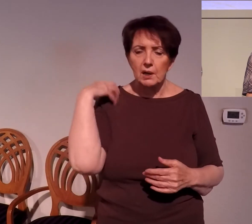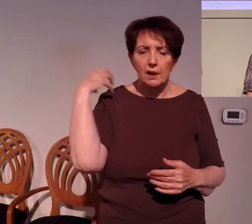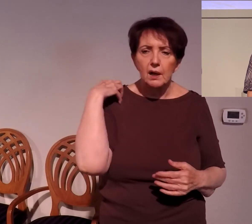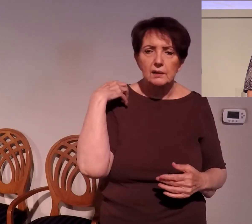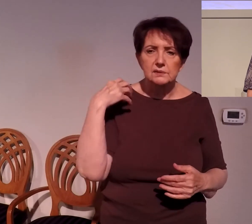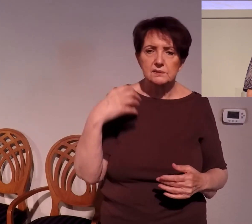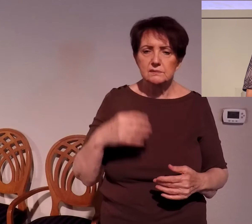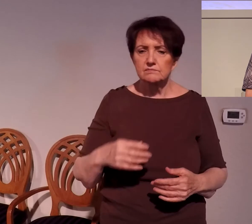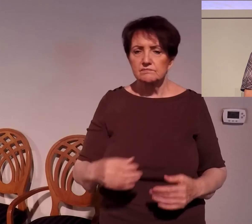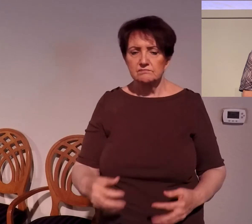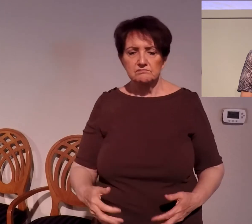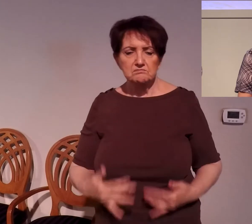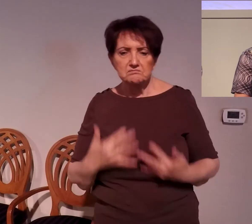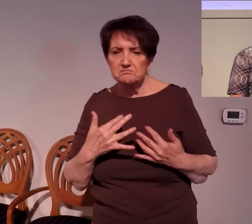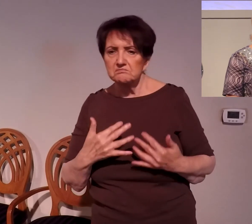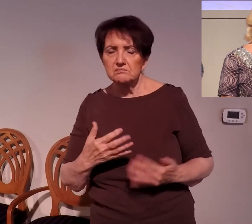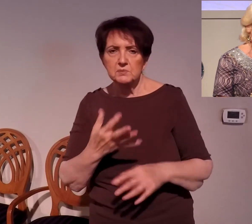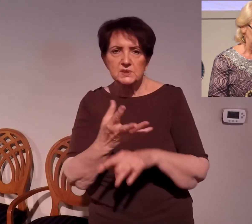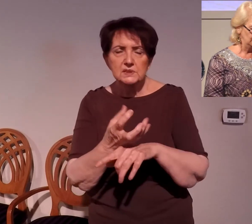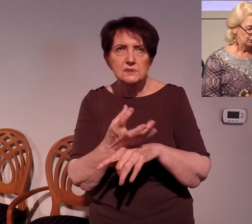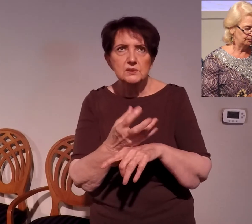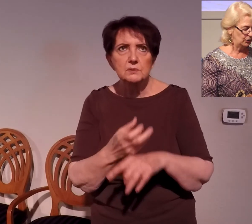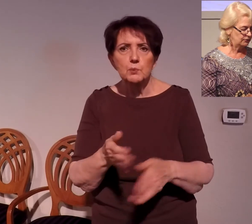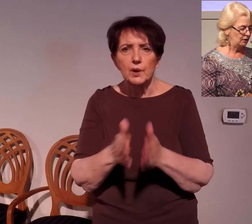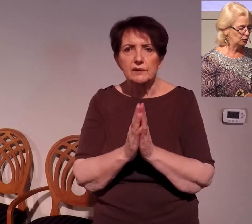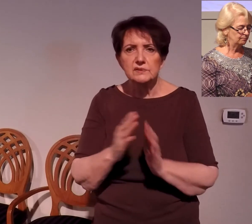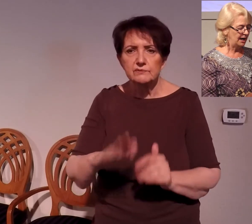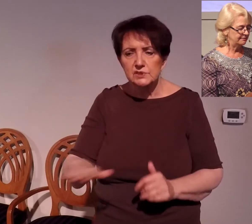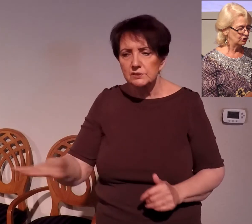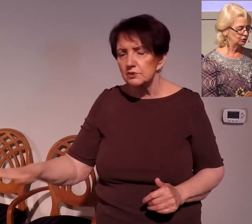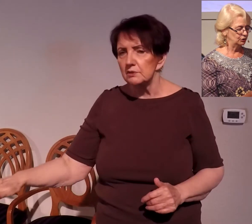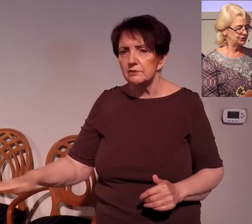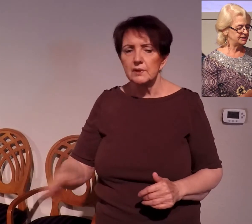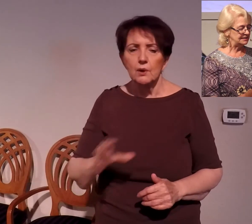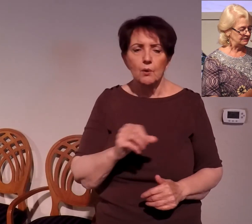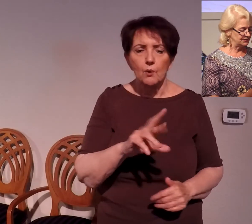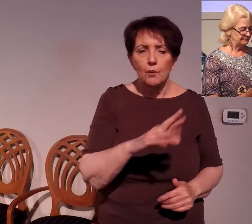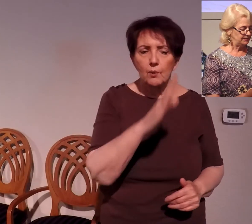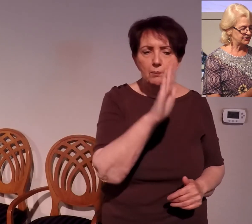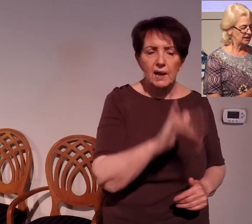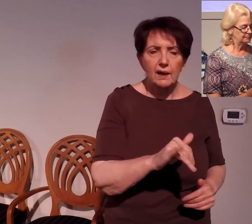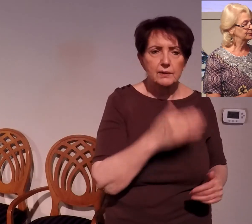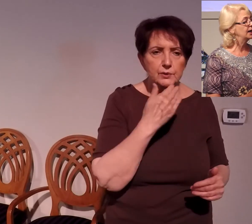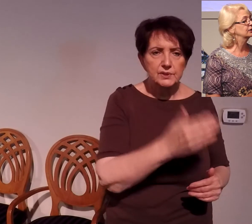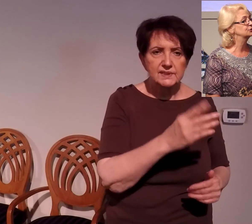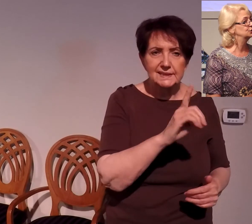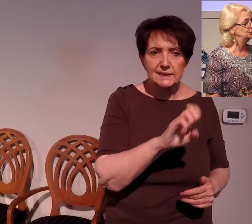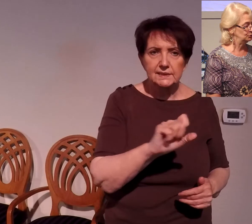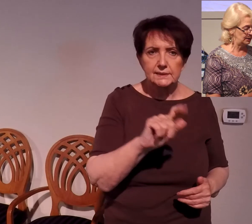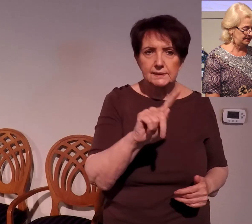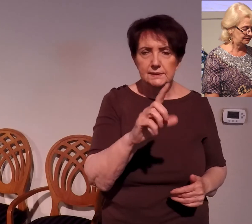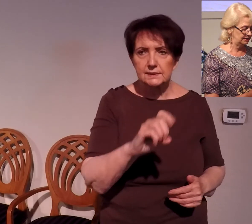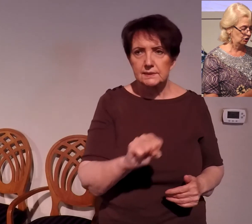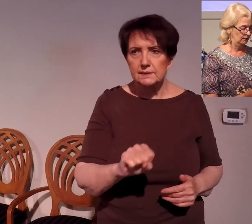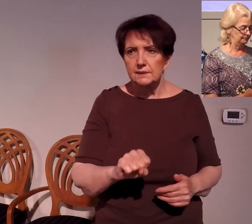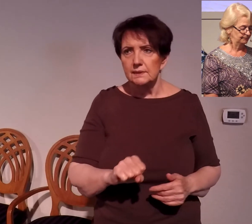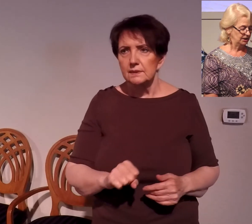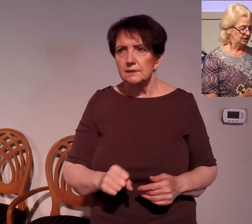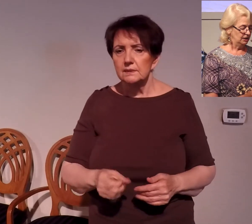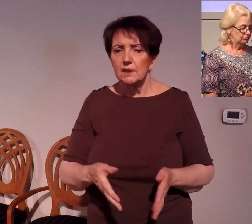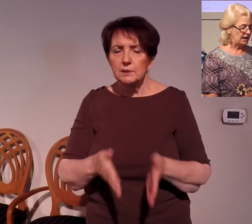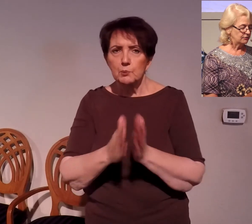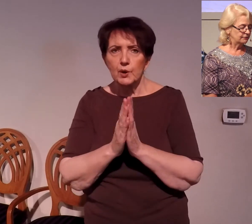the anguished, beseeching prayers of his children or by their good deeds. It is not a prayer to anything at